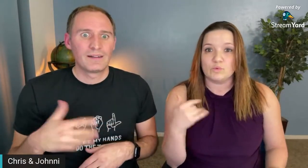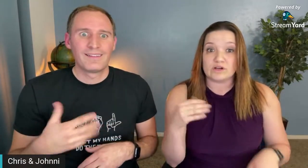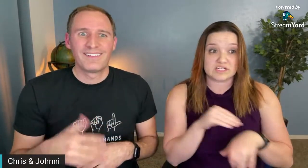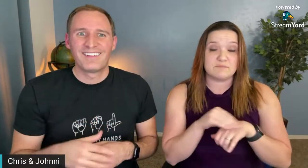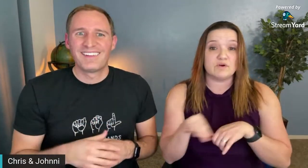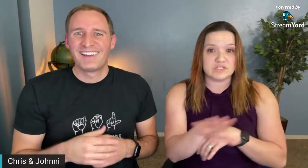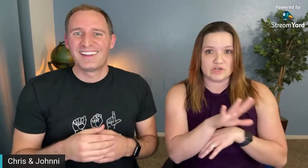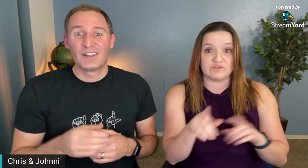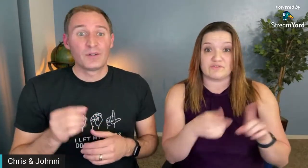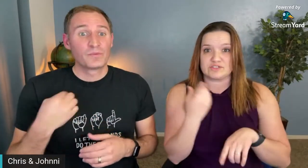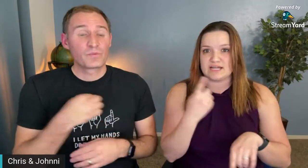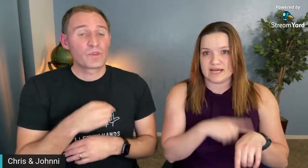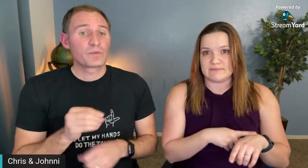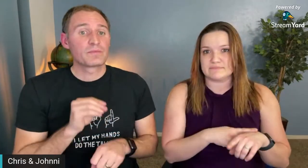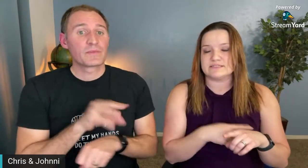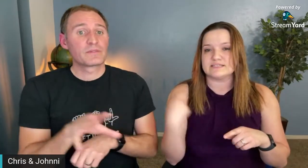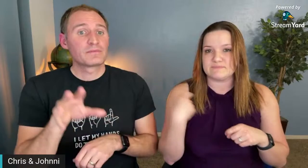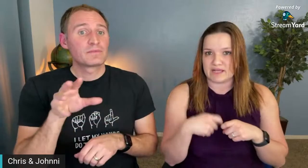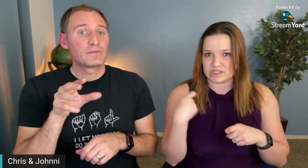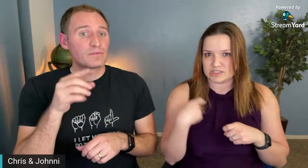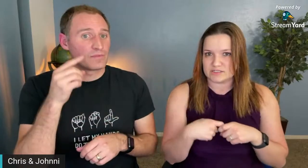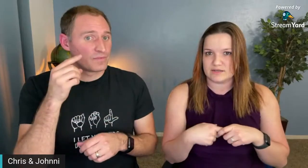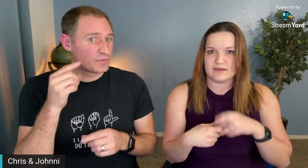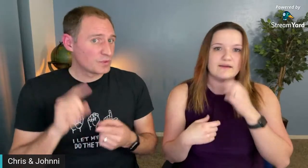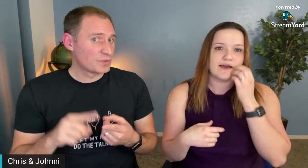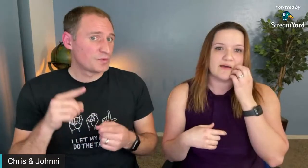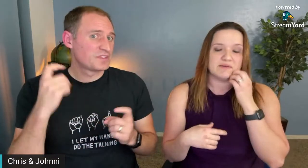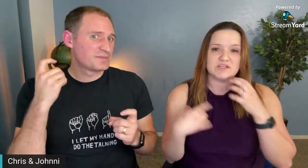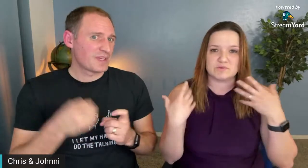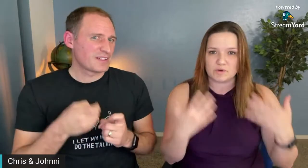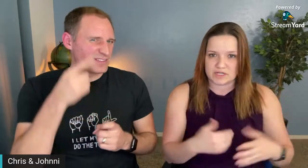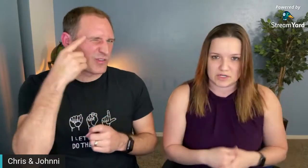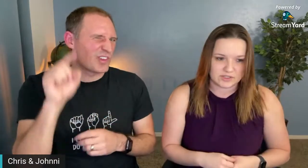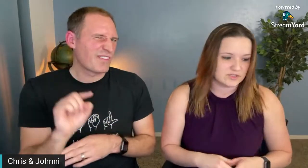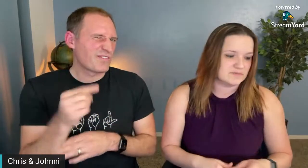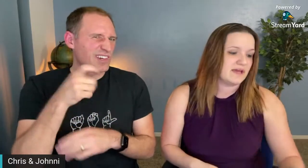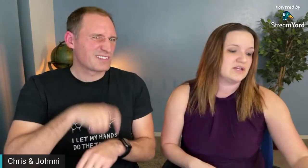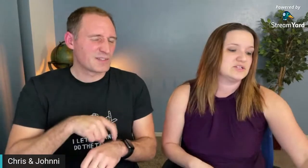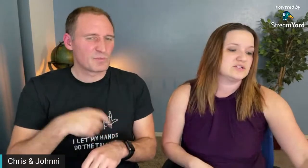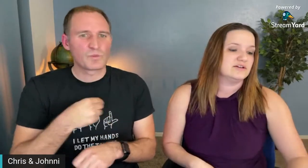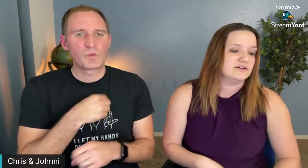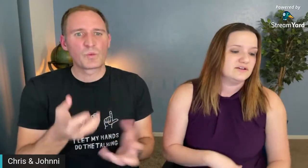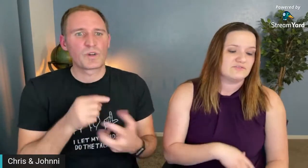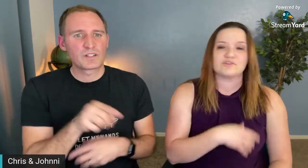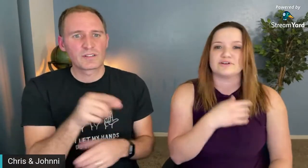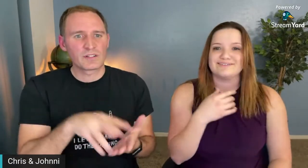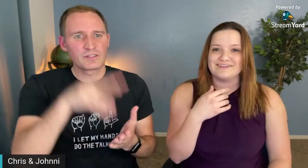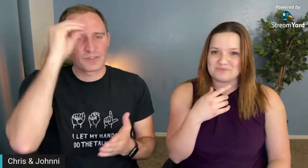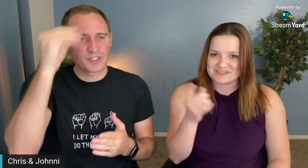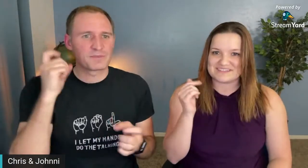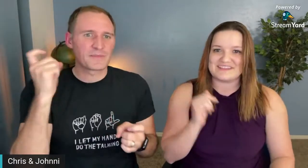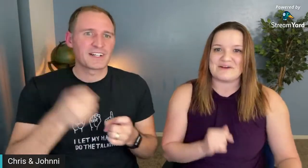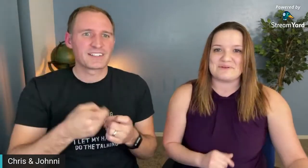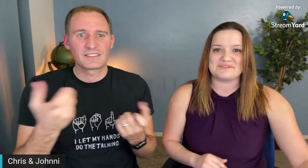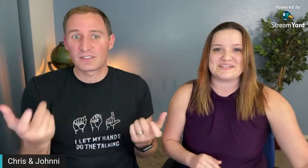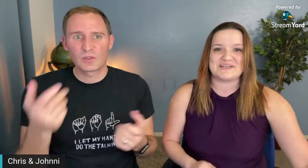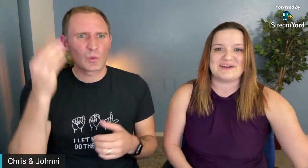We're exposing her for the first time to Spanish because we're wanting her to learn Spanish for a reason that we will tell you at a